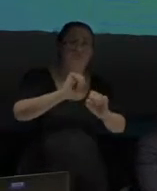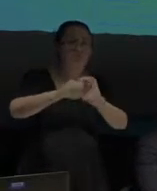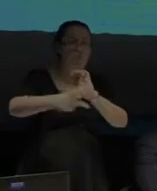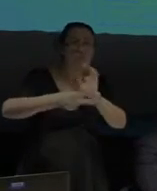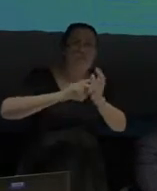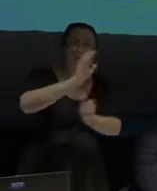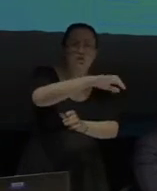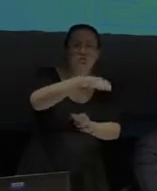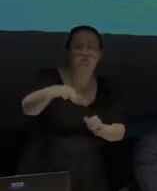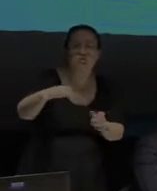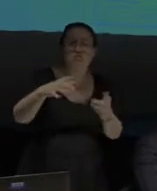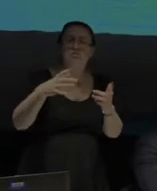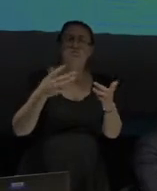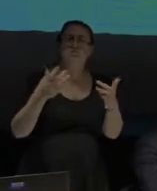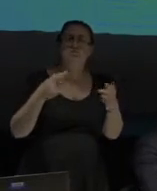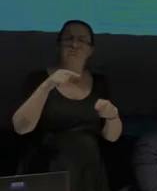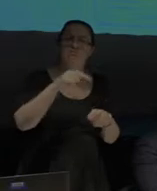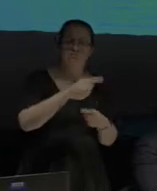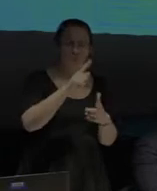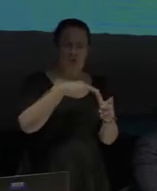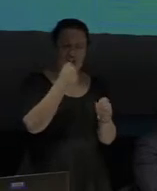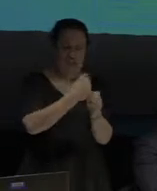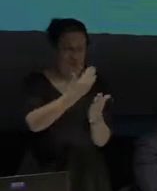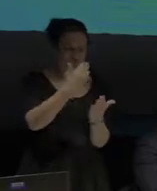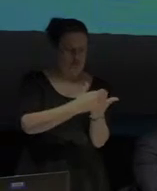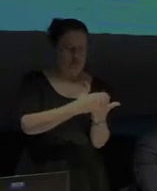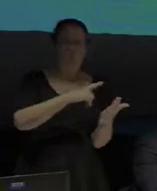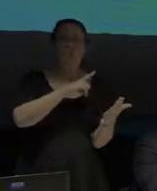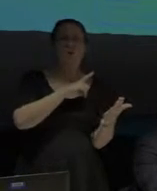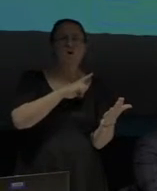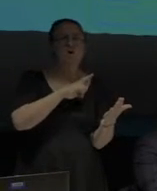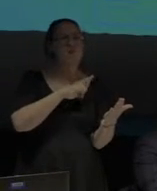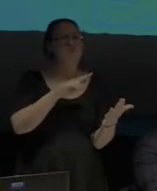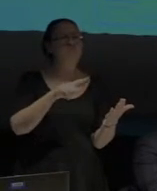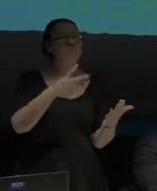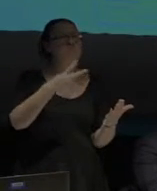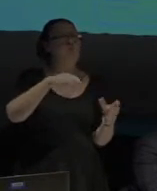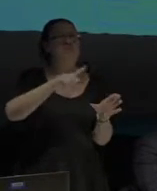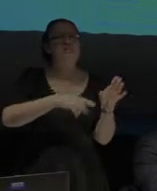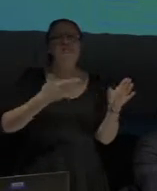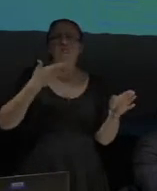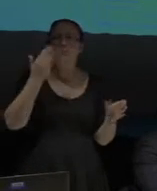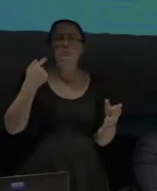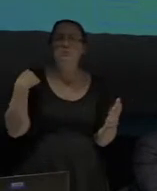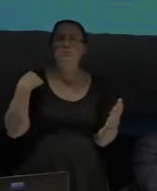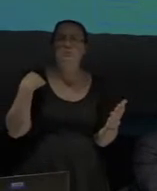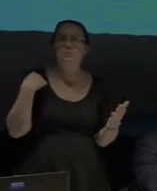organisations? Why is this on the agenda now where it wasn't, say, 20 years ago?